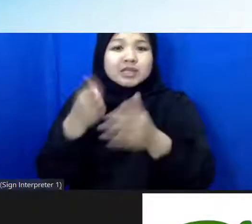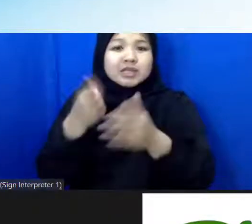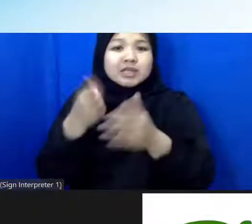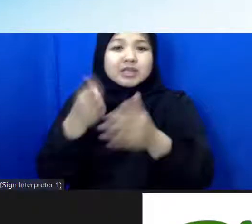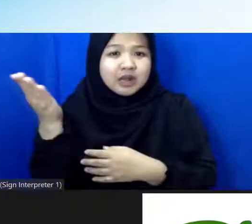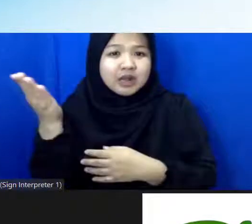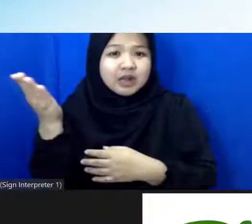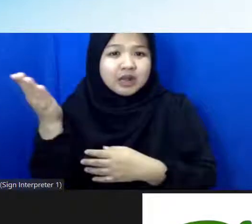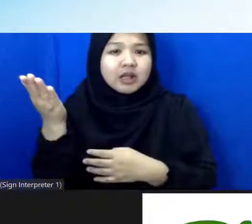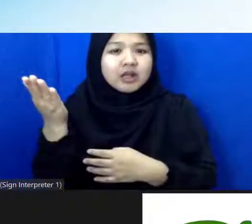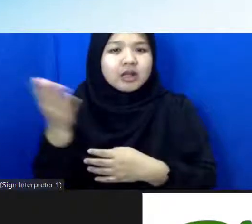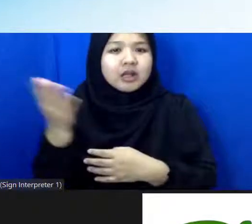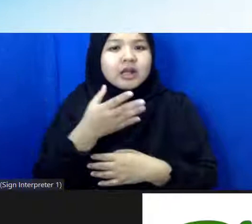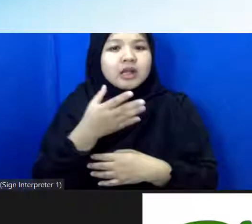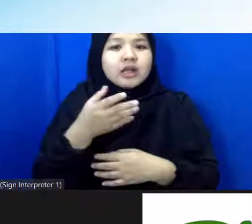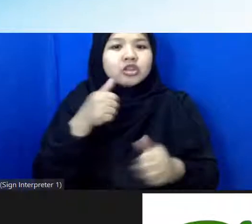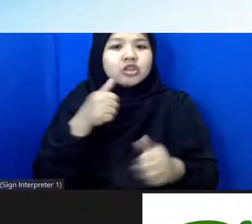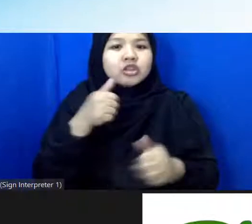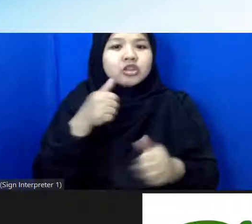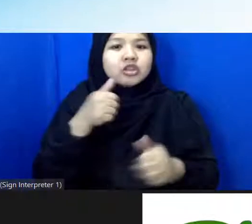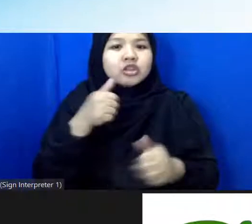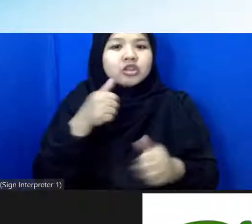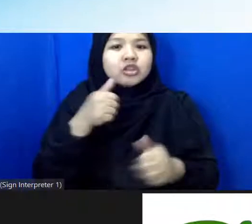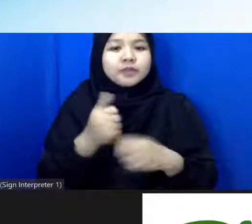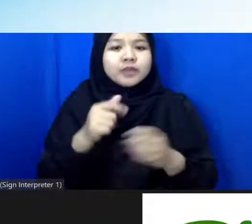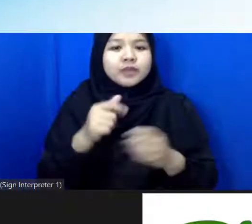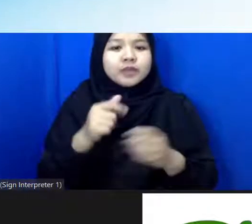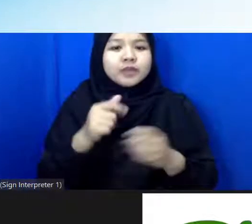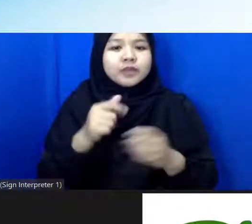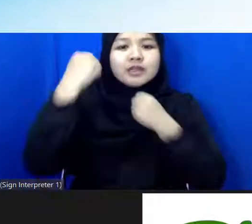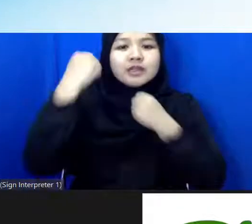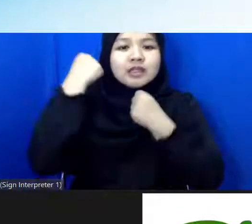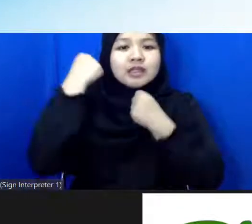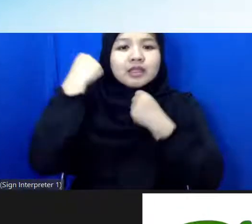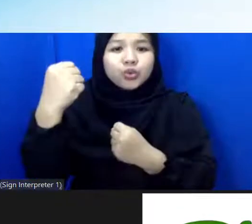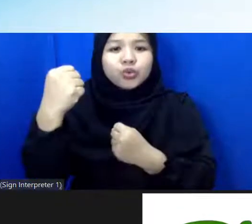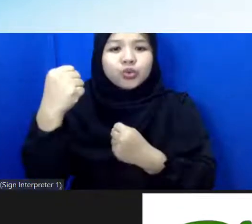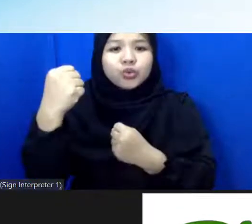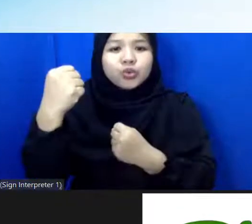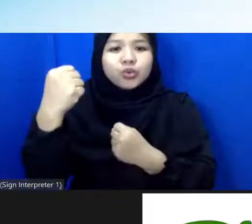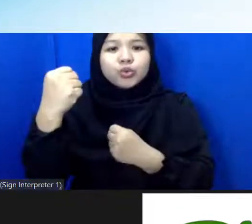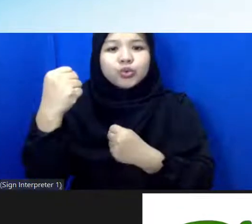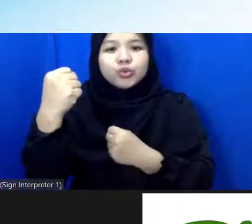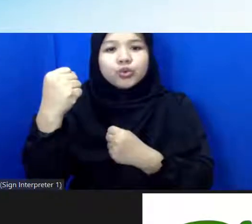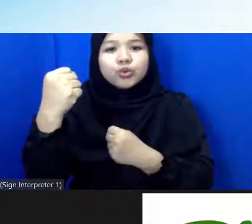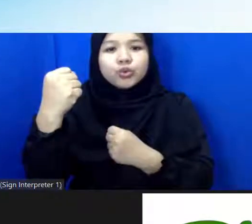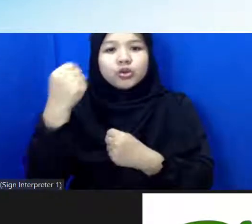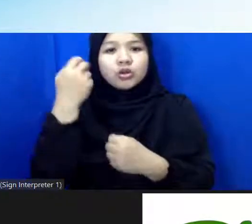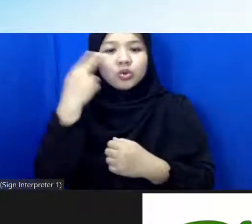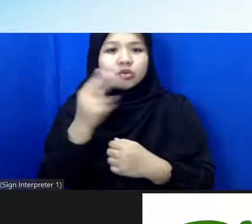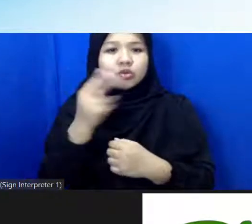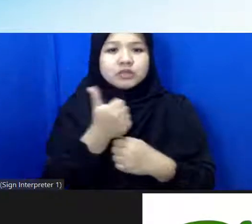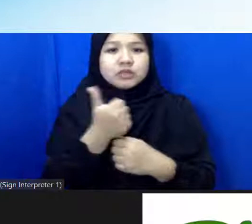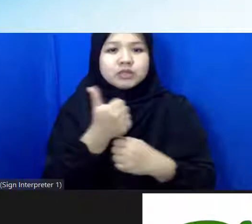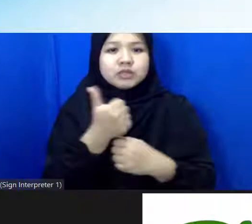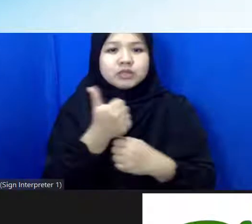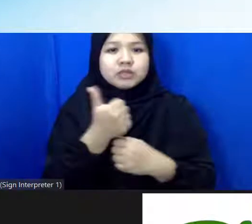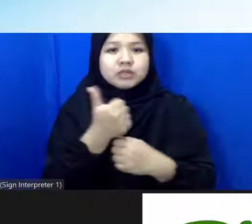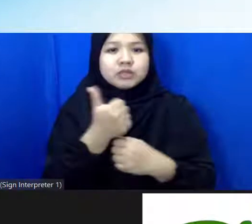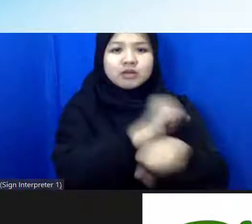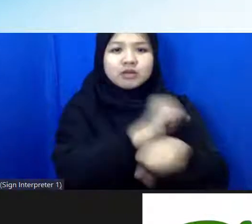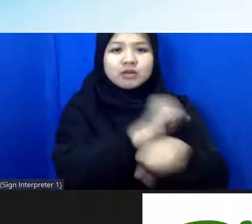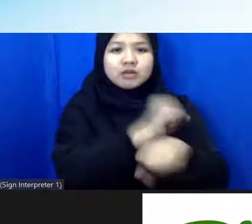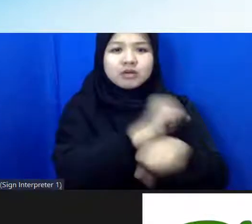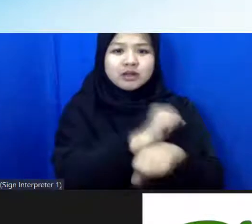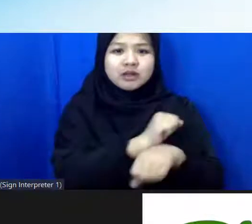Then we will be able to build these resilient communities we all are trying to work towards. So I think that is very